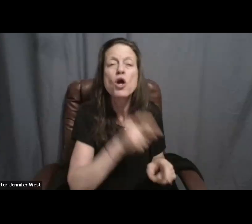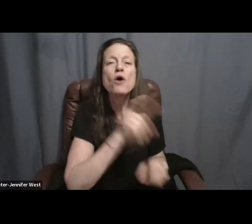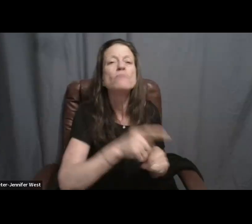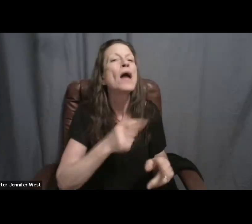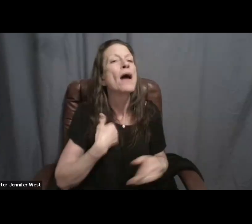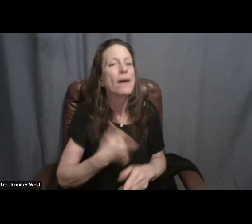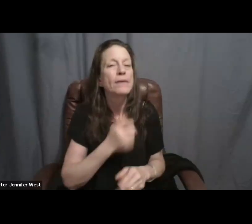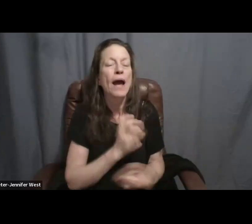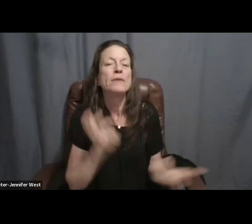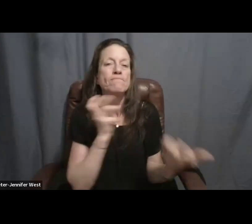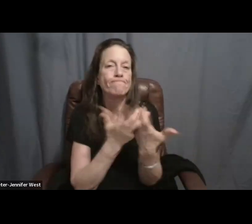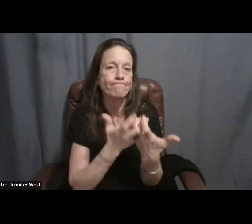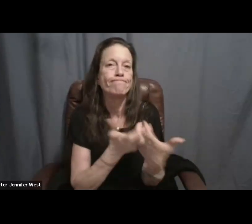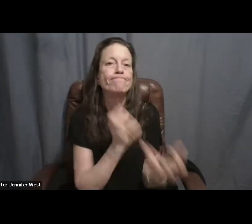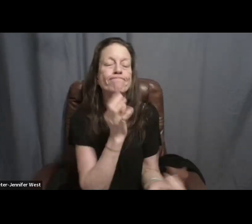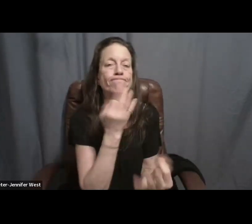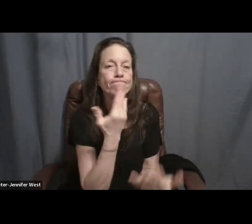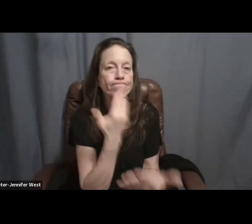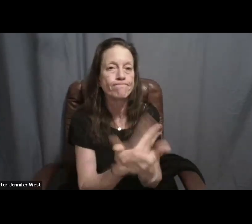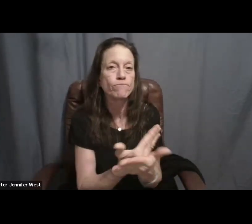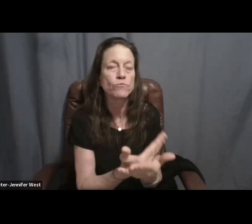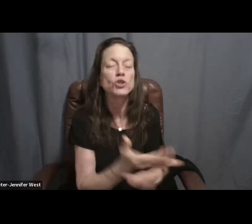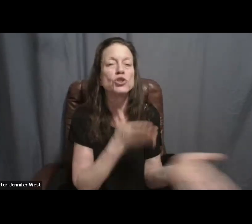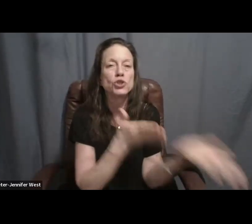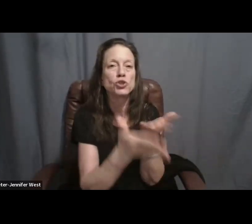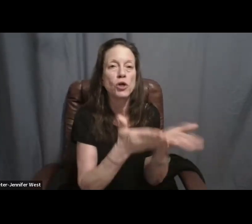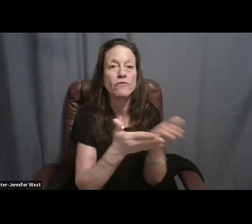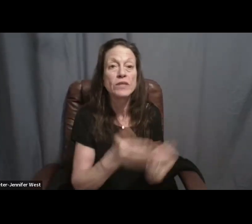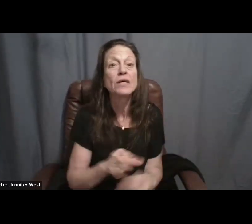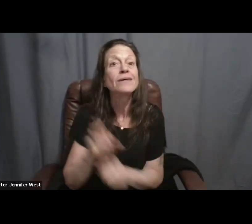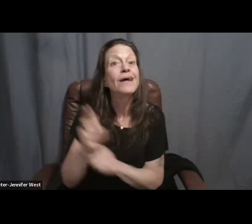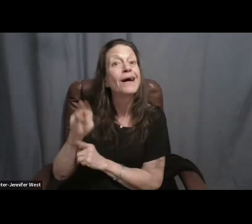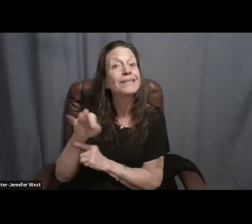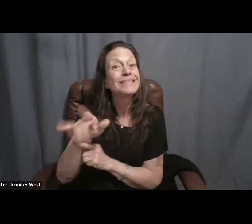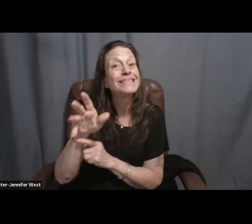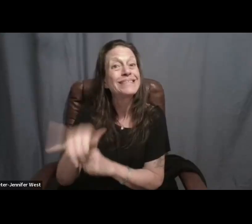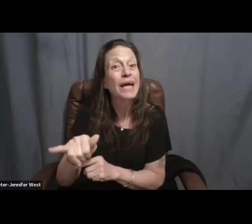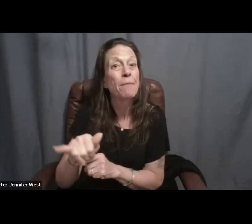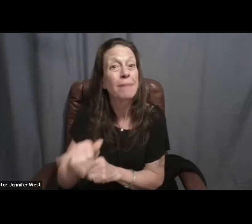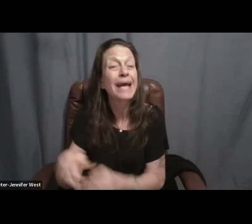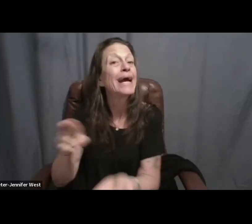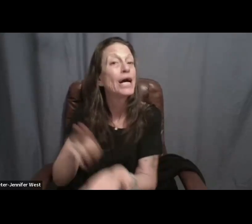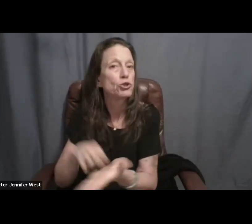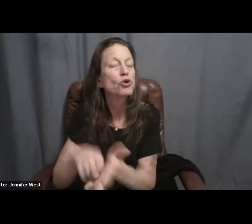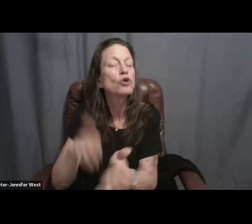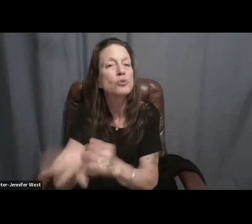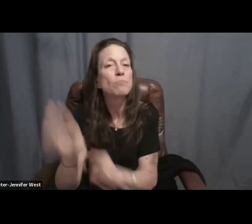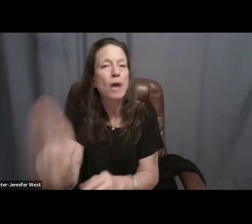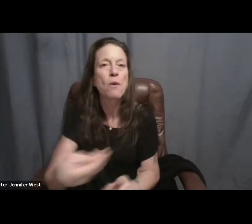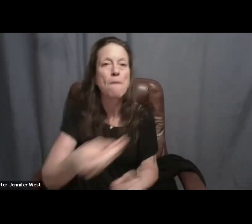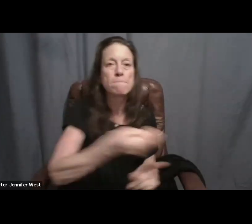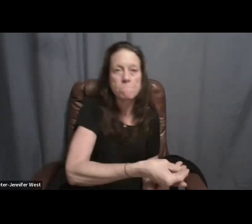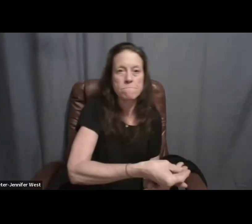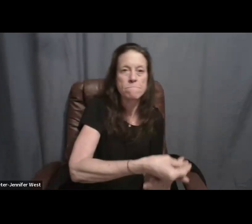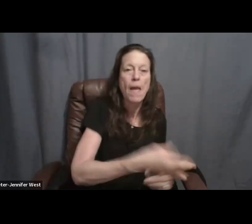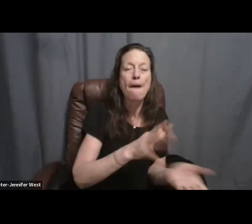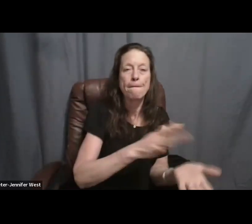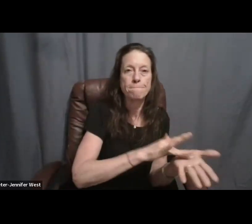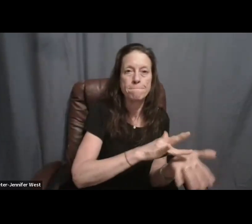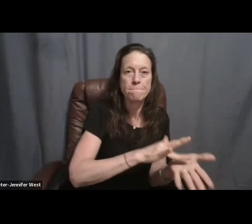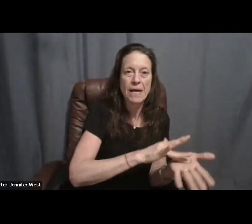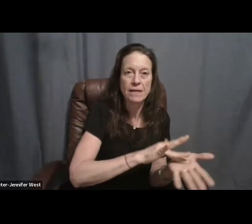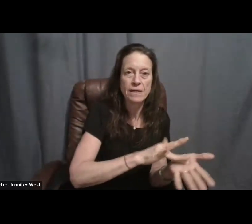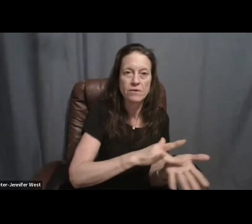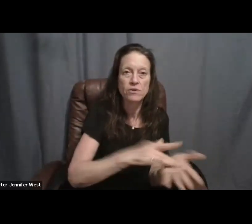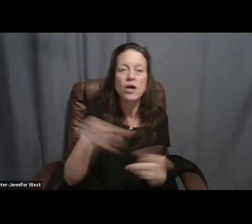services. For Timmy's on medication, so we have to have a nurse that is part of the process. We're part of what they call a